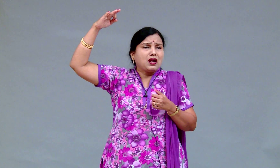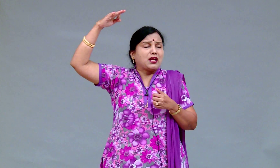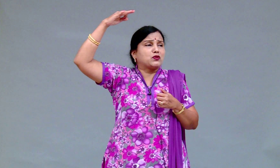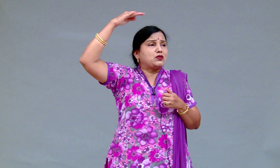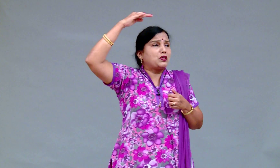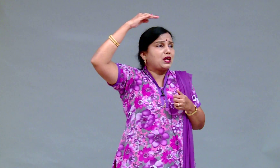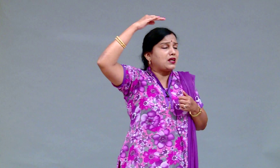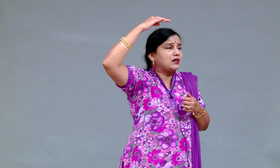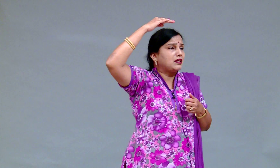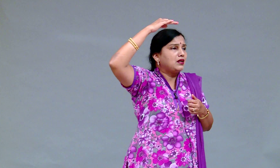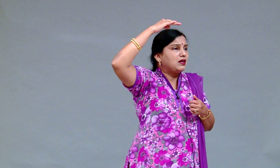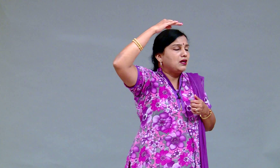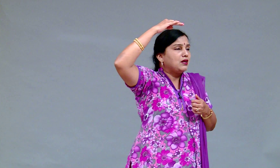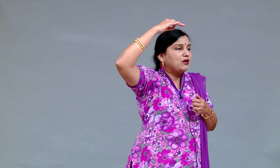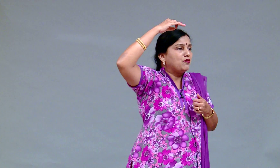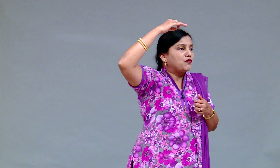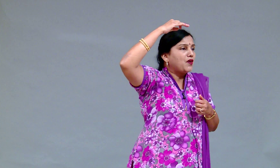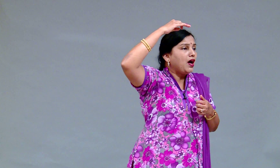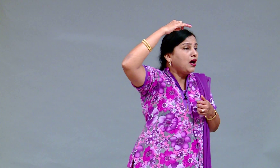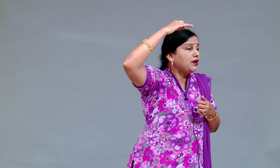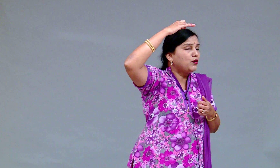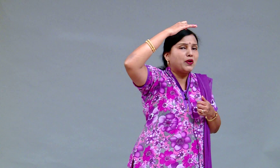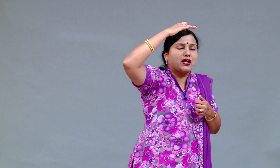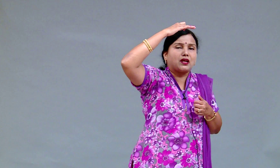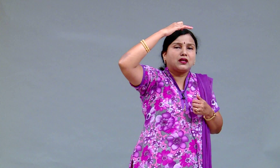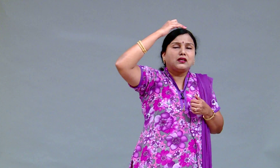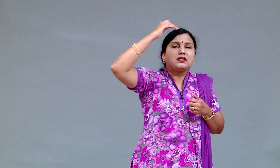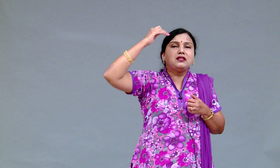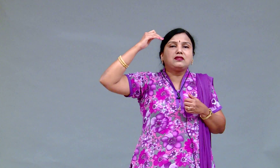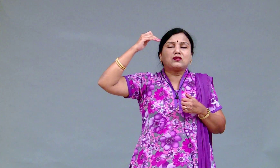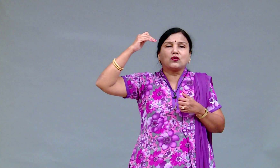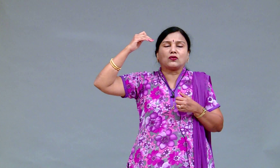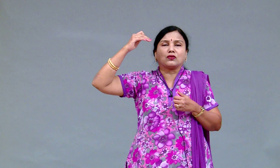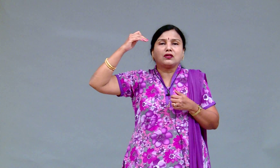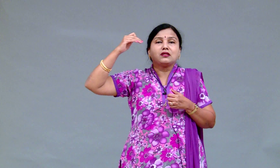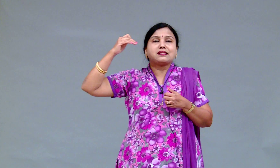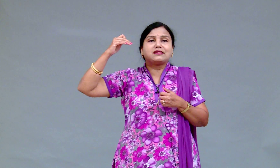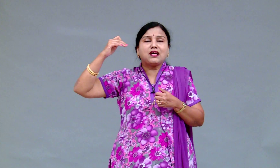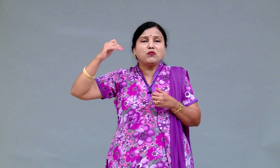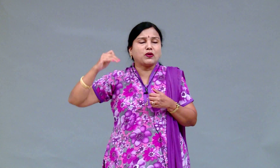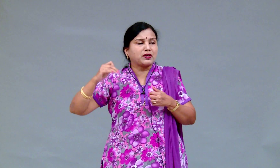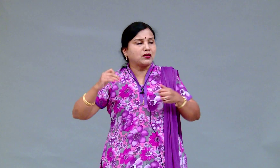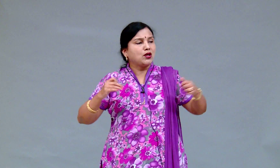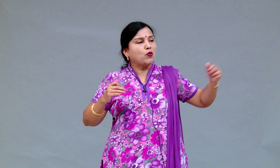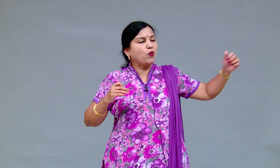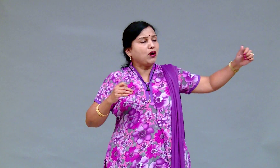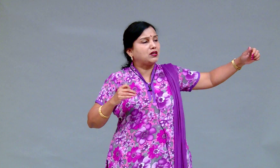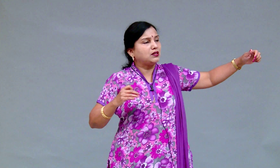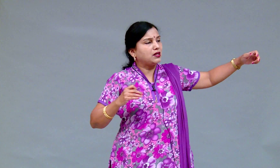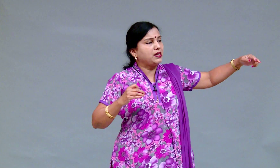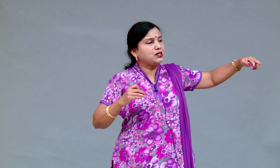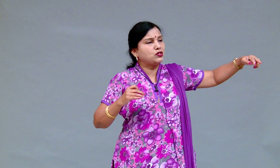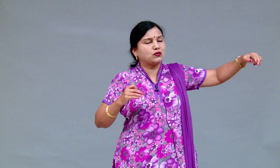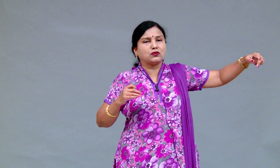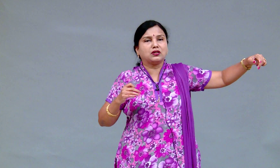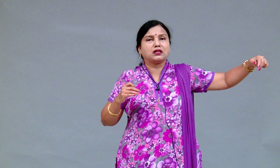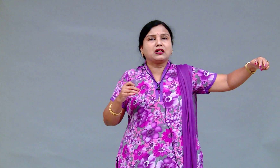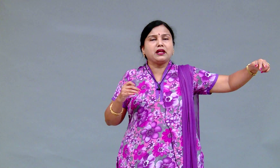and was looking. Far away, he saw someone walk into a